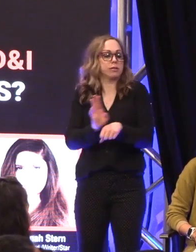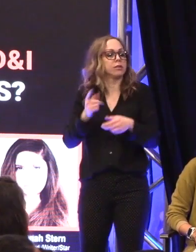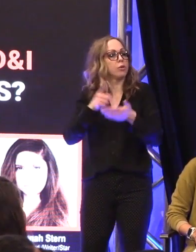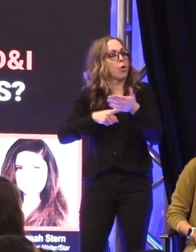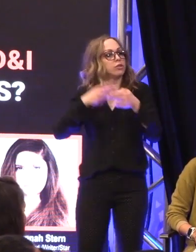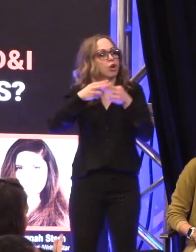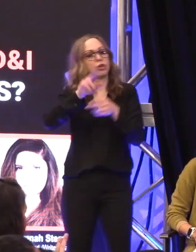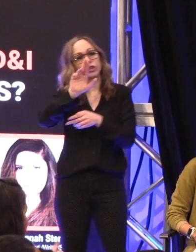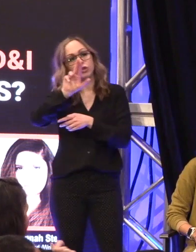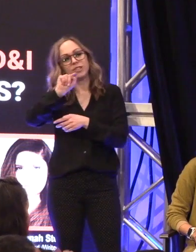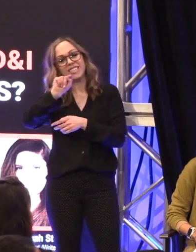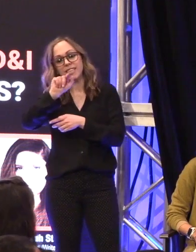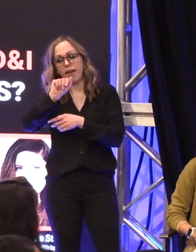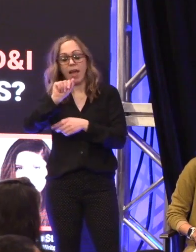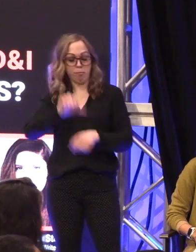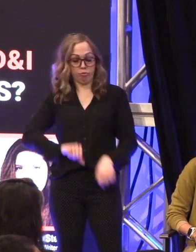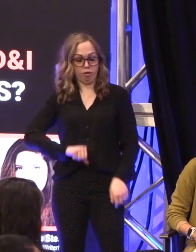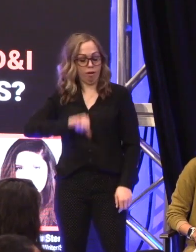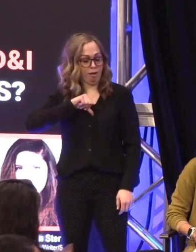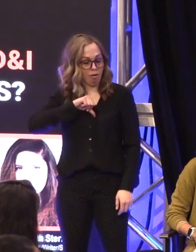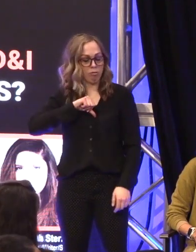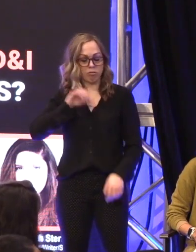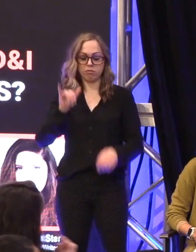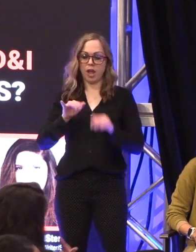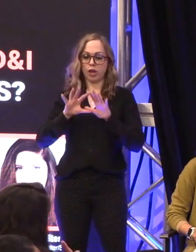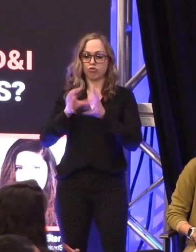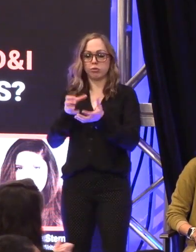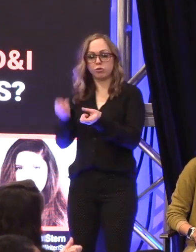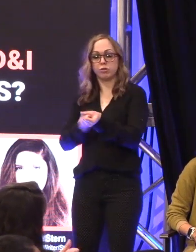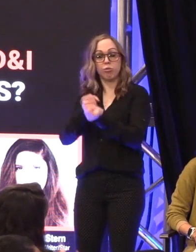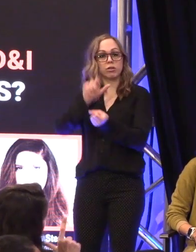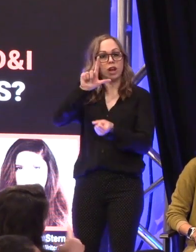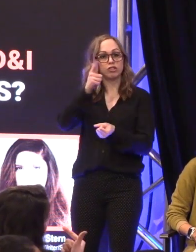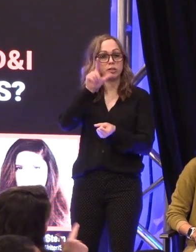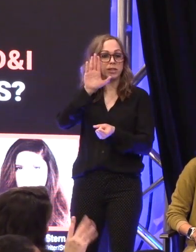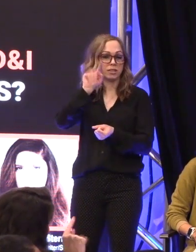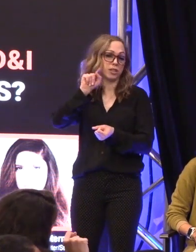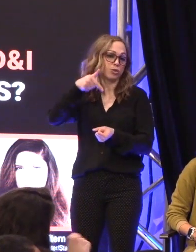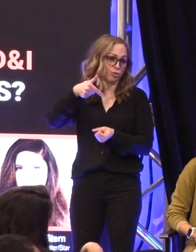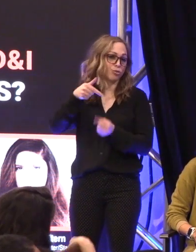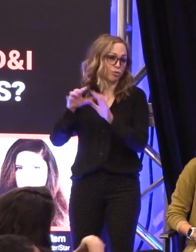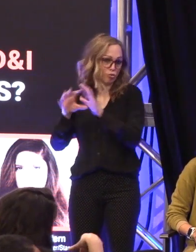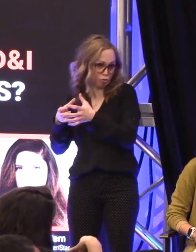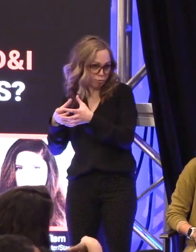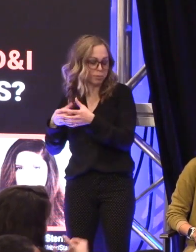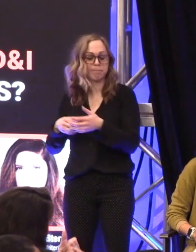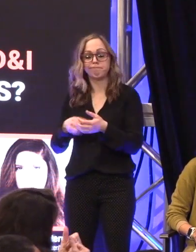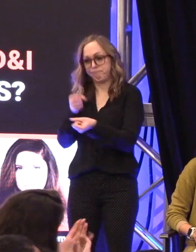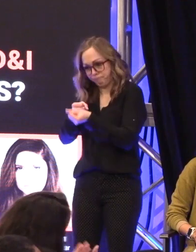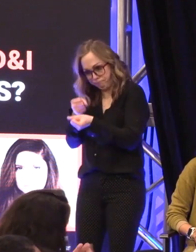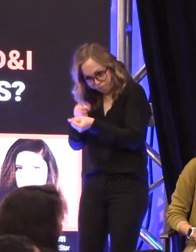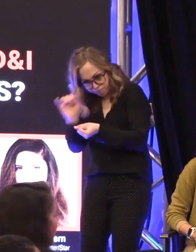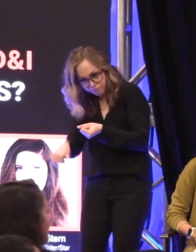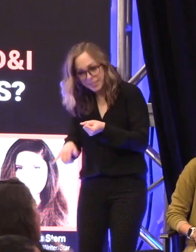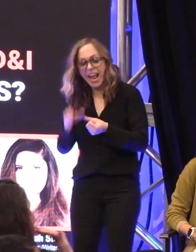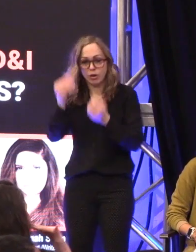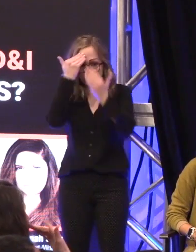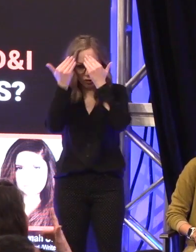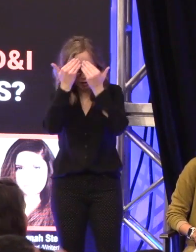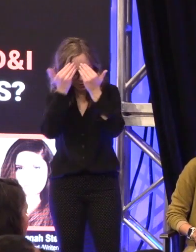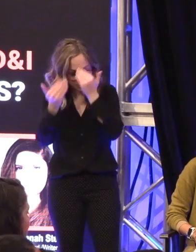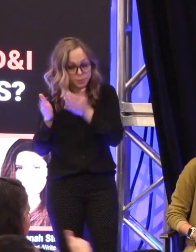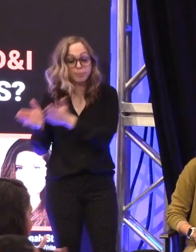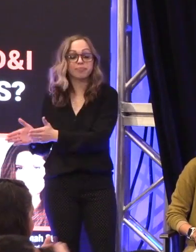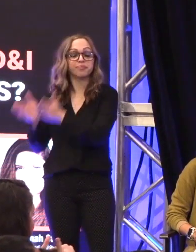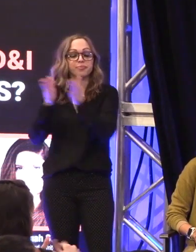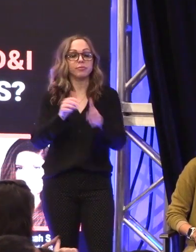call UTA Proud, which is a group that supports LGBTQ activism and awareness. We have a